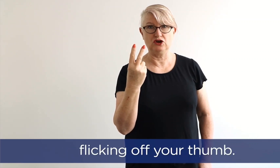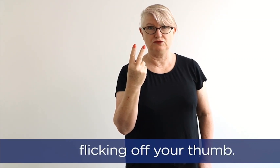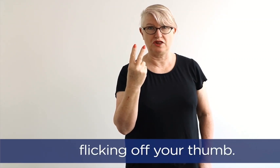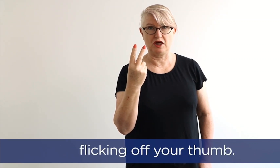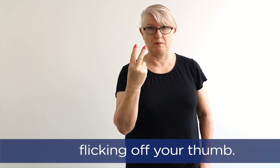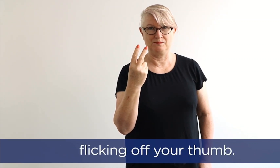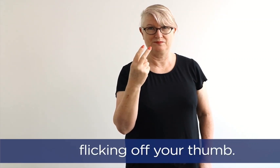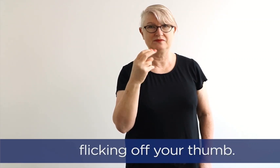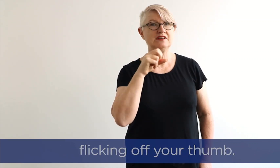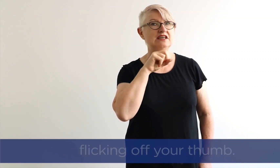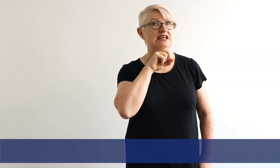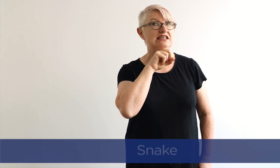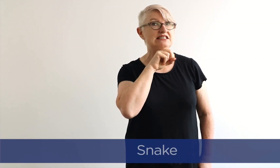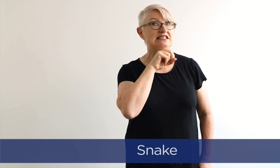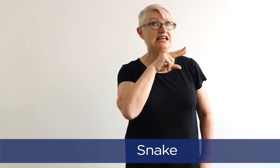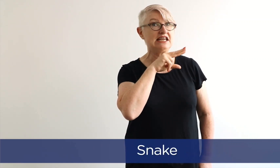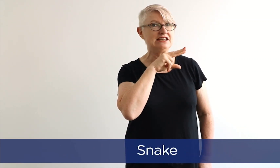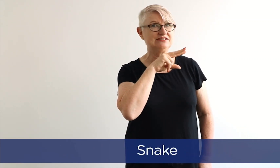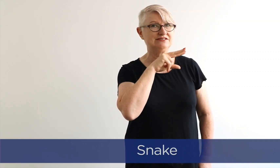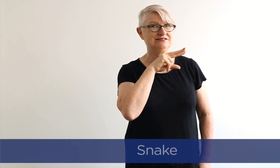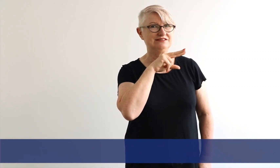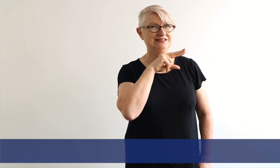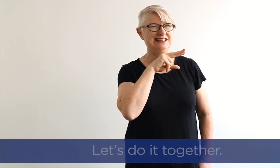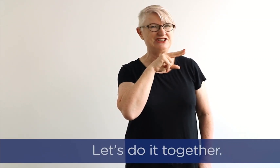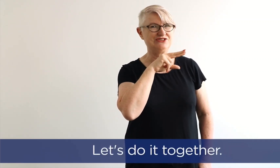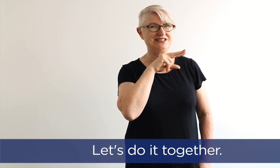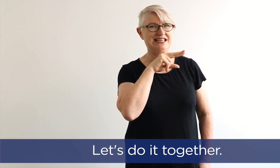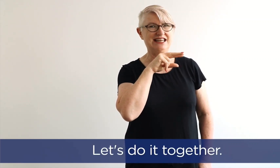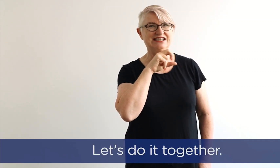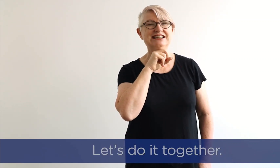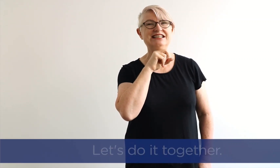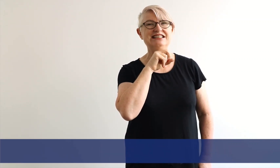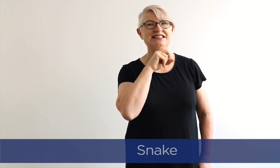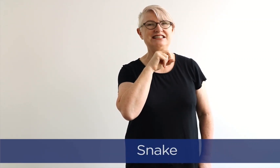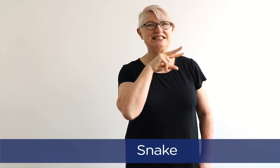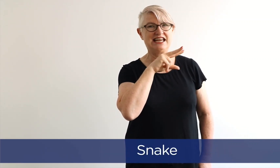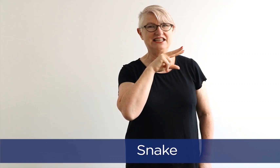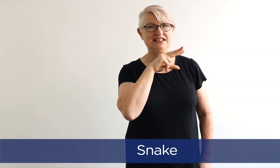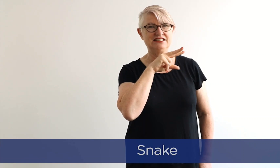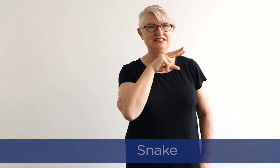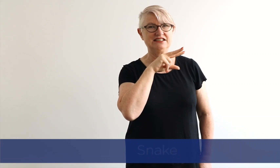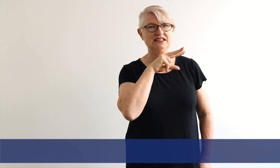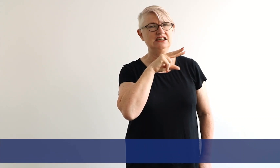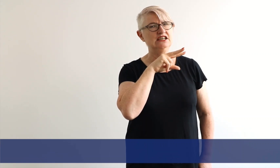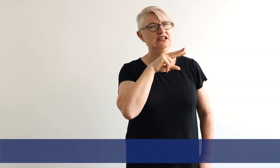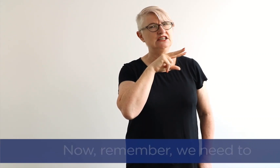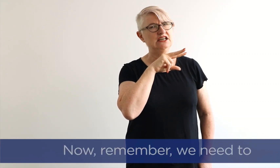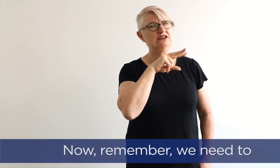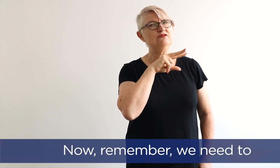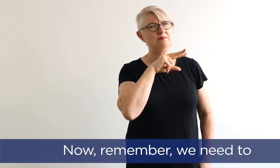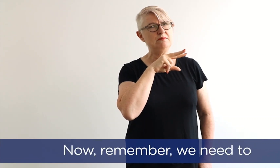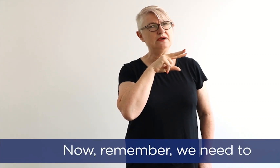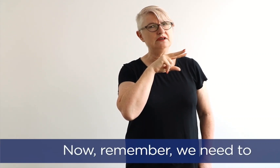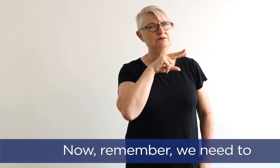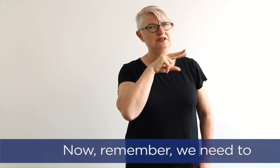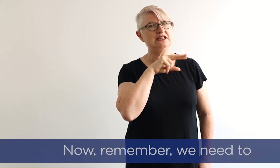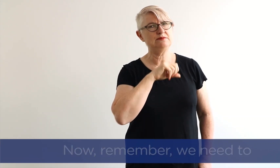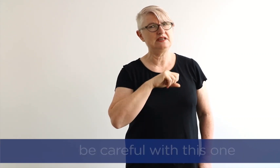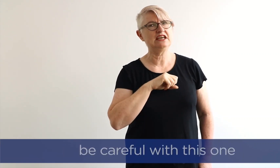your thumb. Snake. Let's do it together. Snake. Now remember, we need to be careful